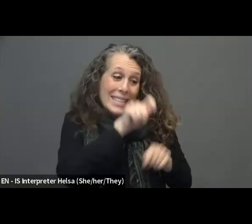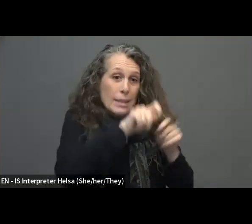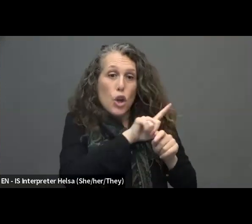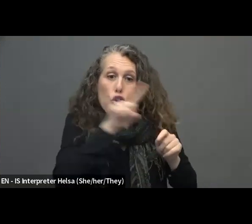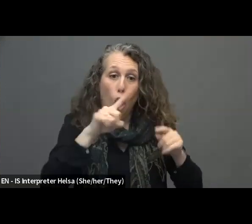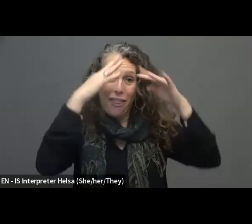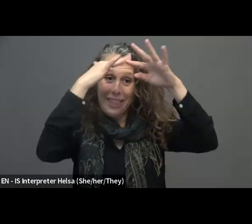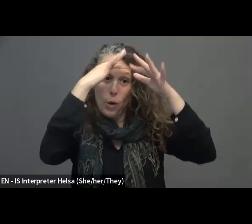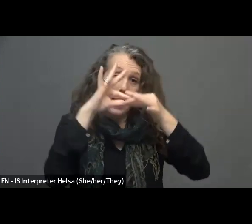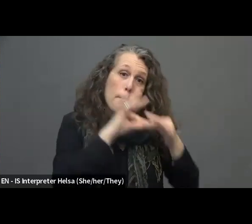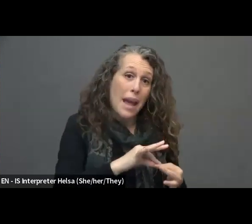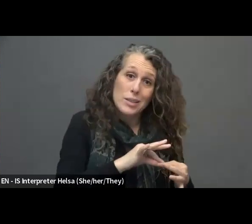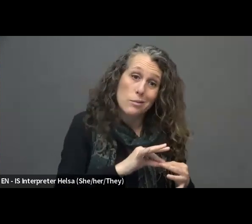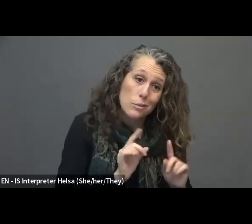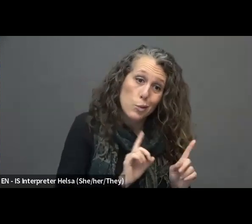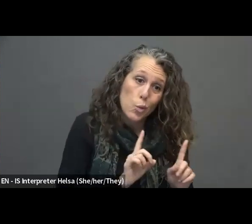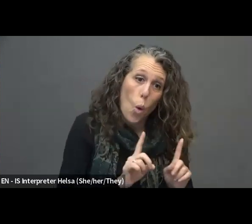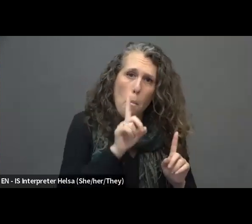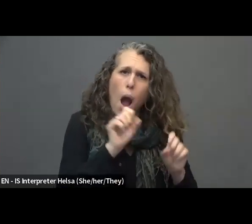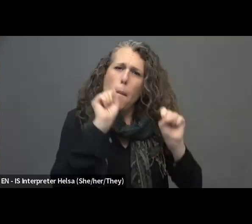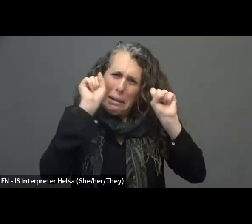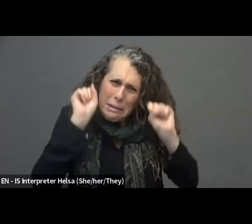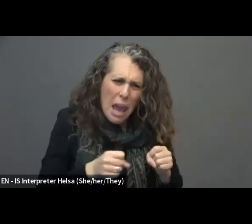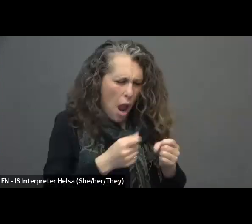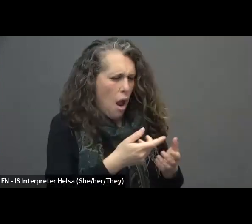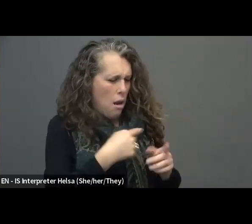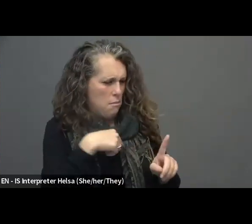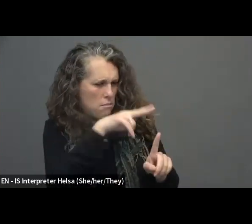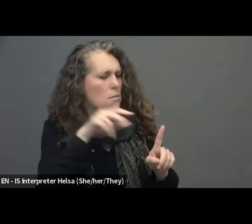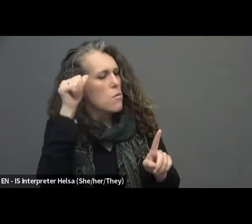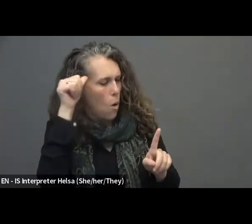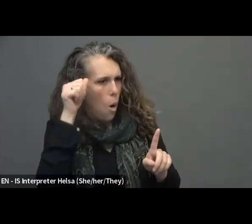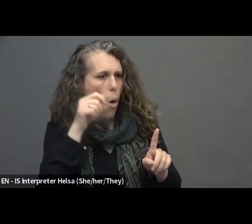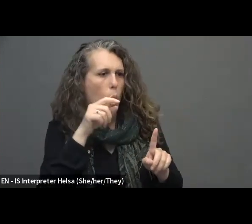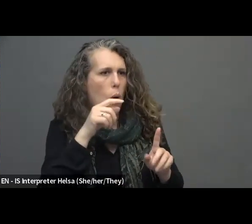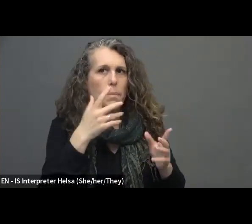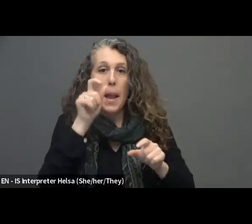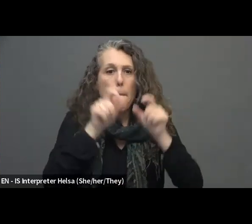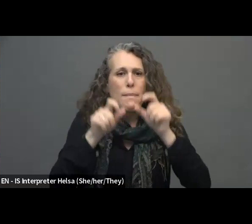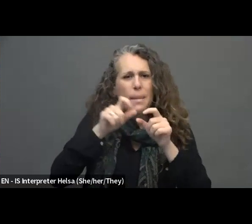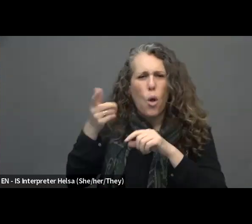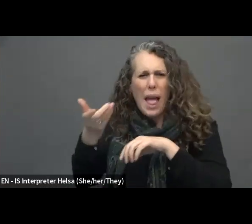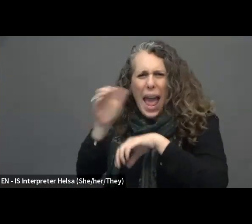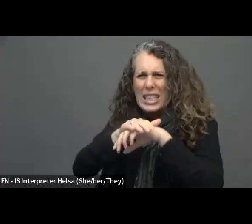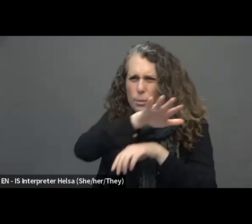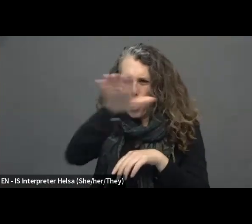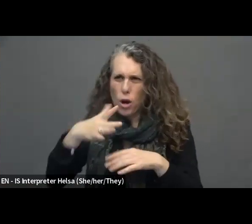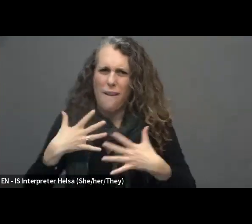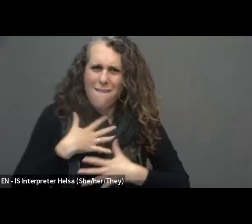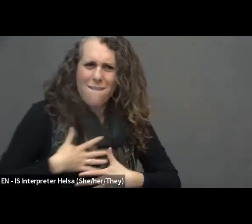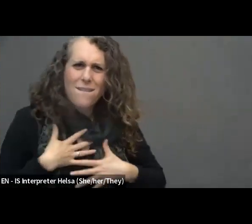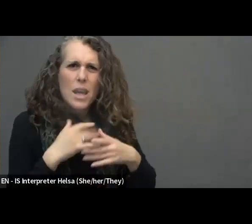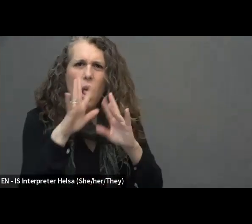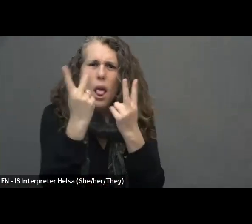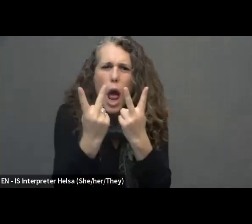still giving a really good indication of what matters to people in the field. You know, what about